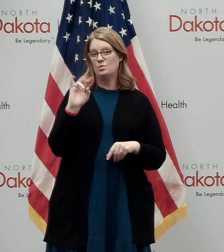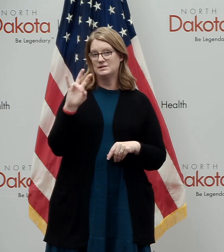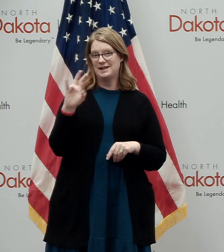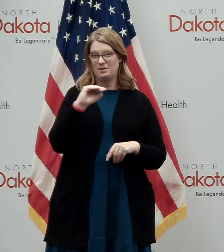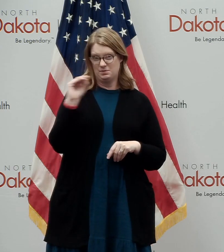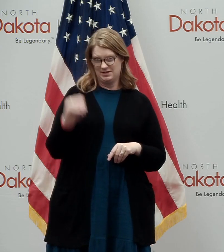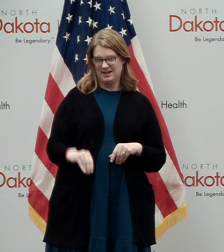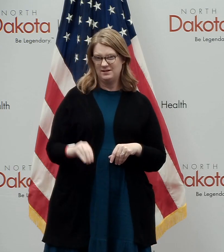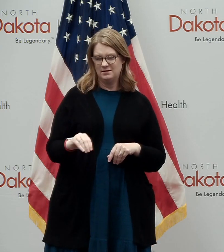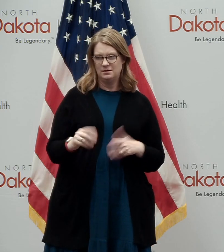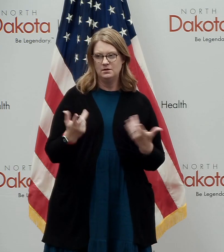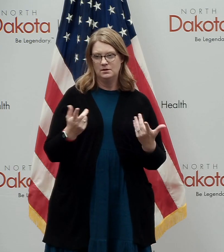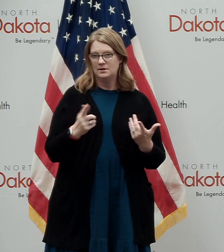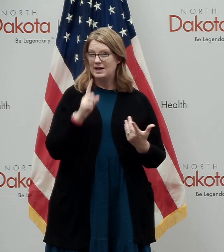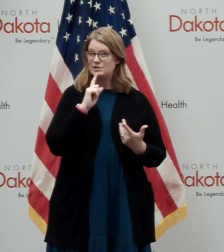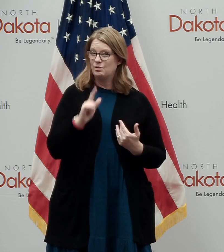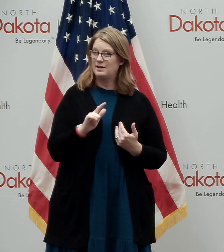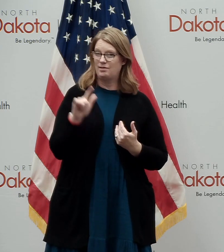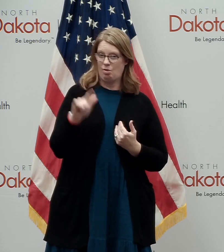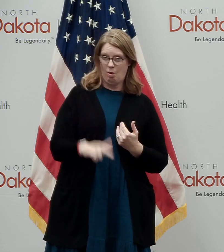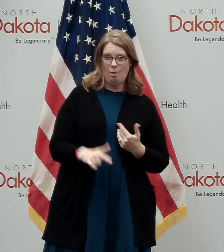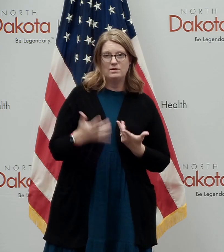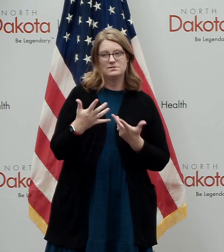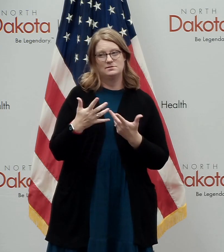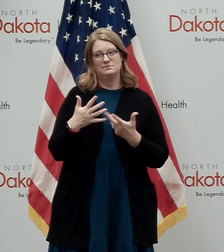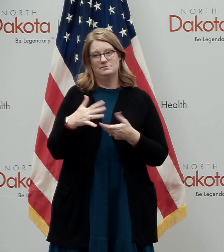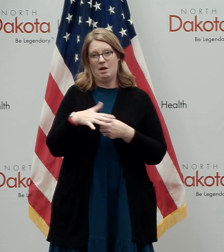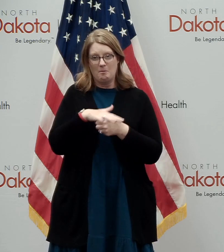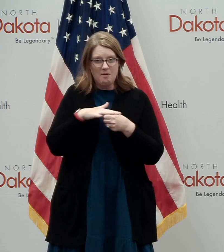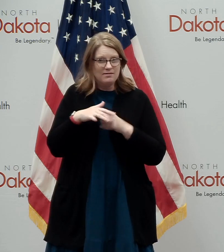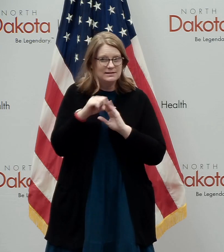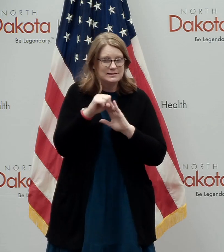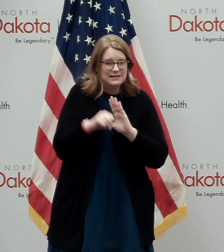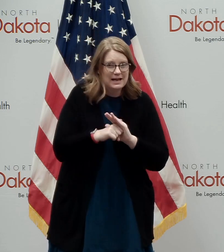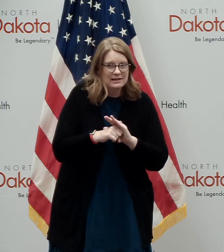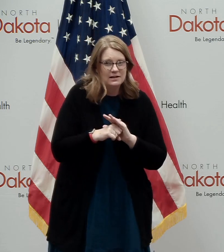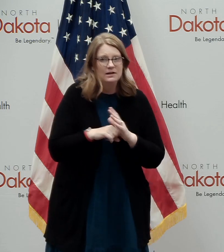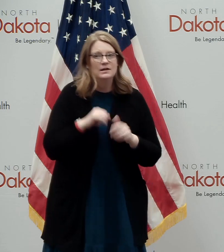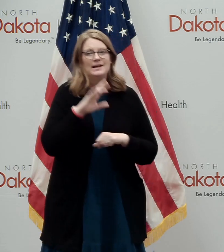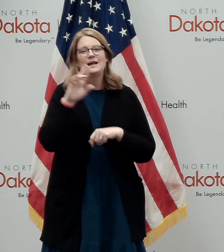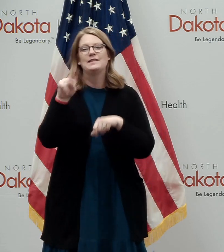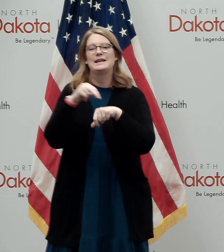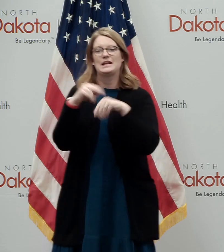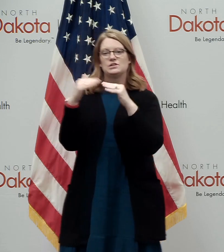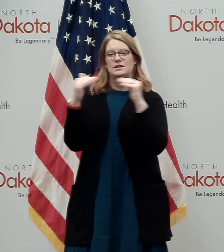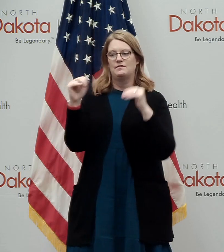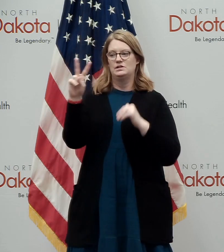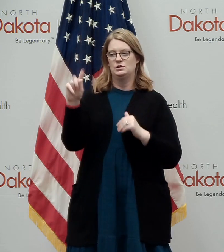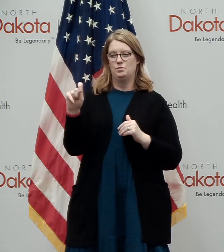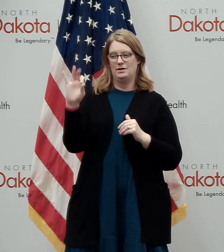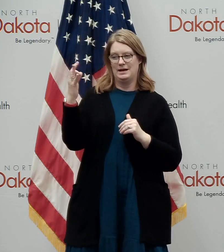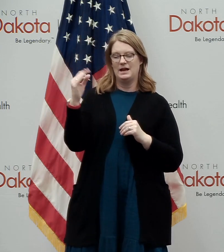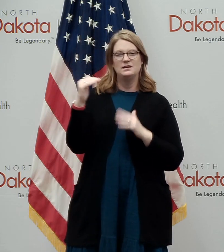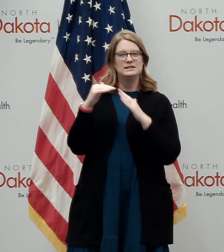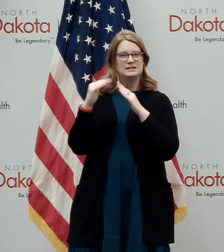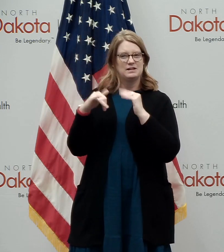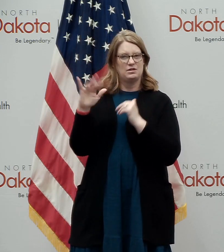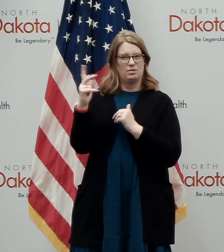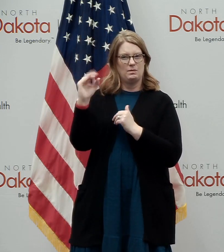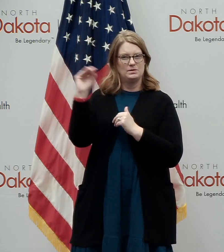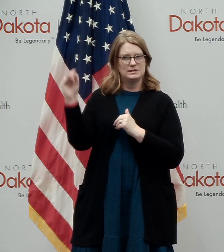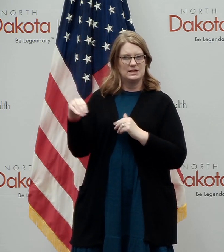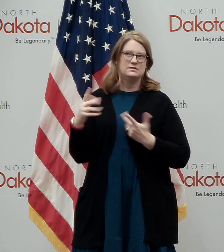1.07%. That's among the lowest of all the states. And the national level is 2.9, just under 3%. So we're